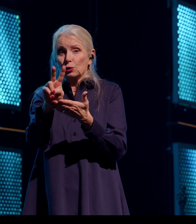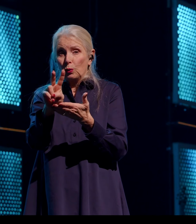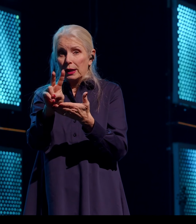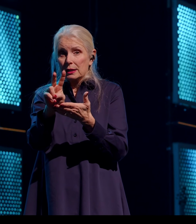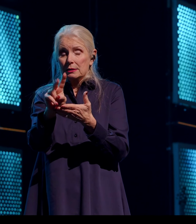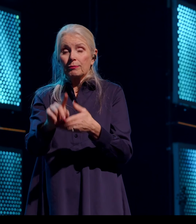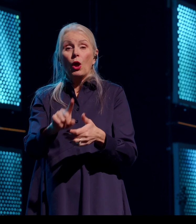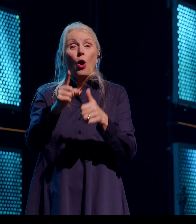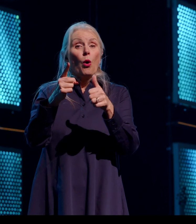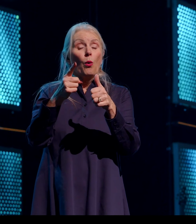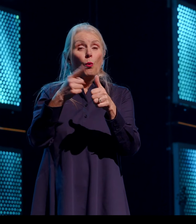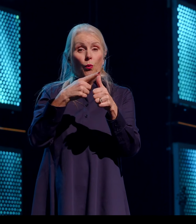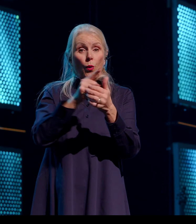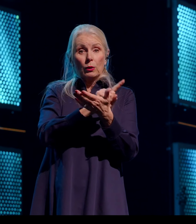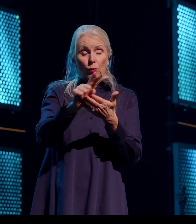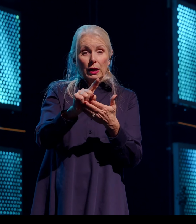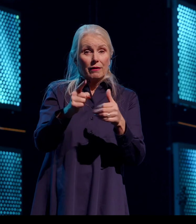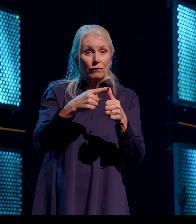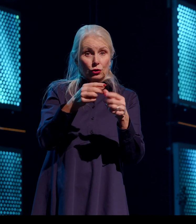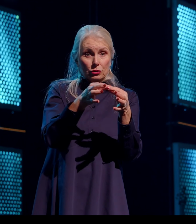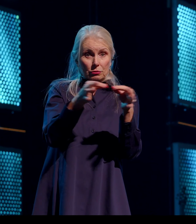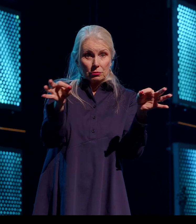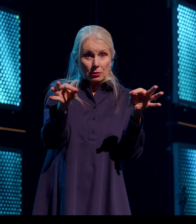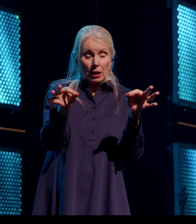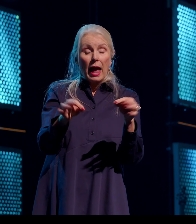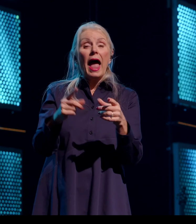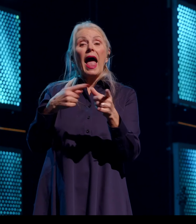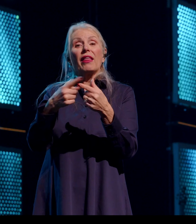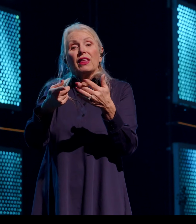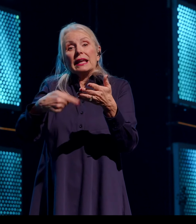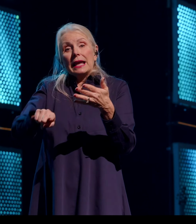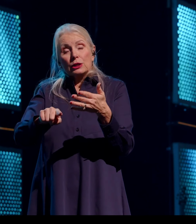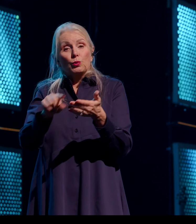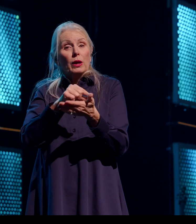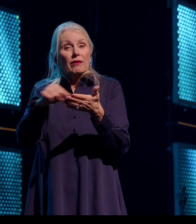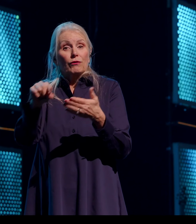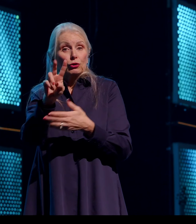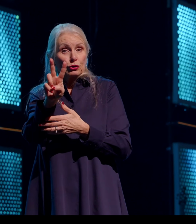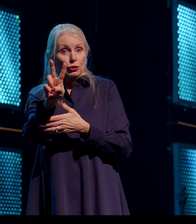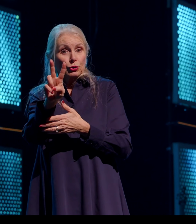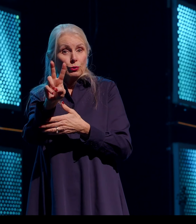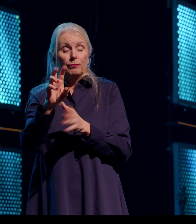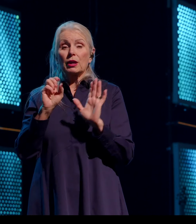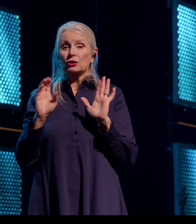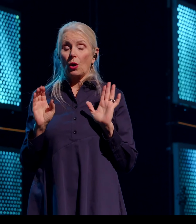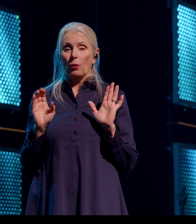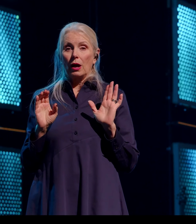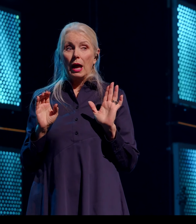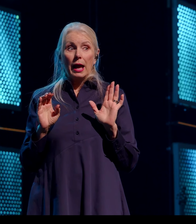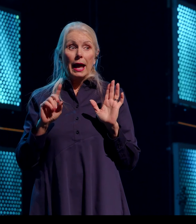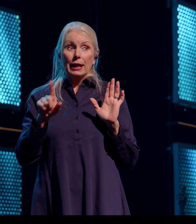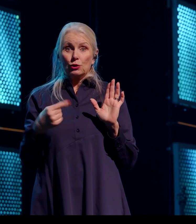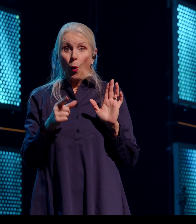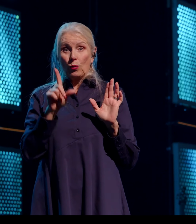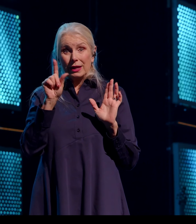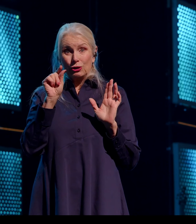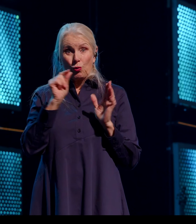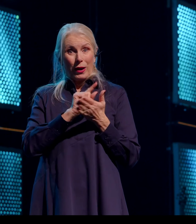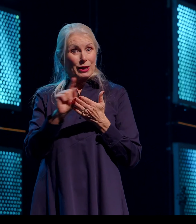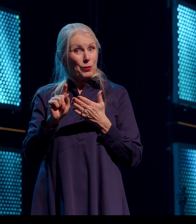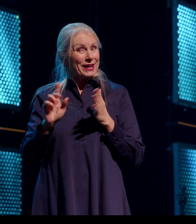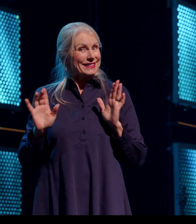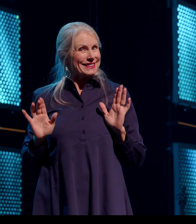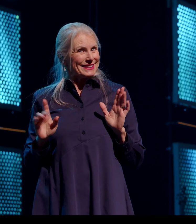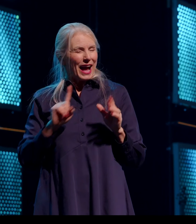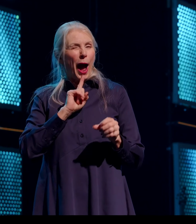spend 1 week on verse 1, and then the next week on verse 2. It's only going to be 20 weeks, I promise. You know, it's